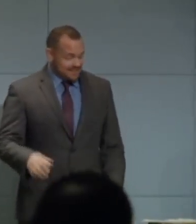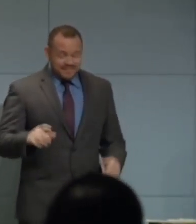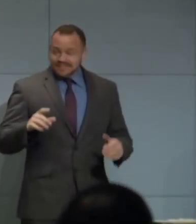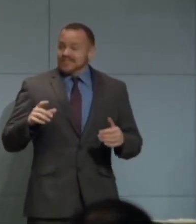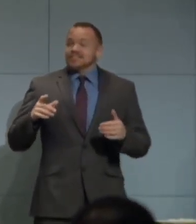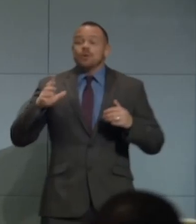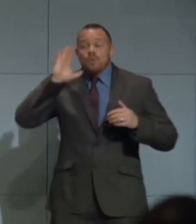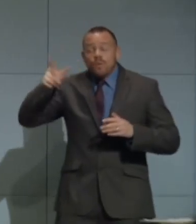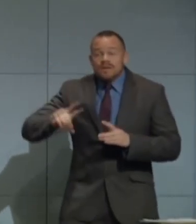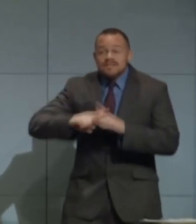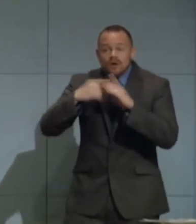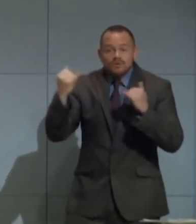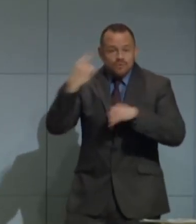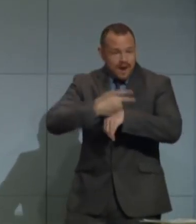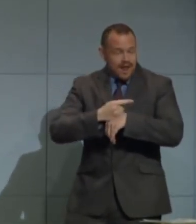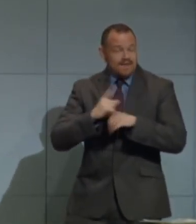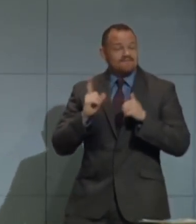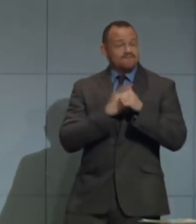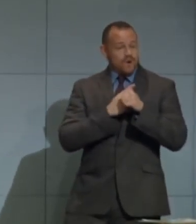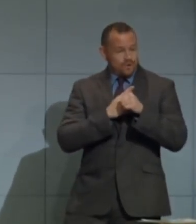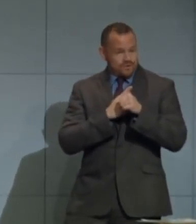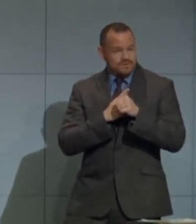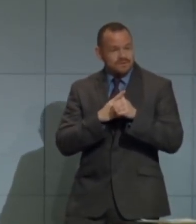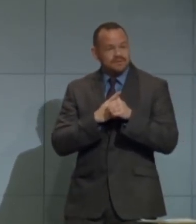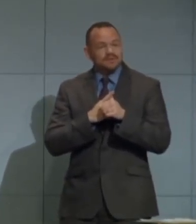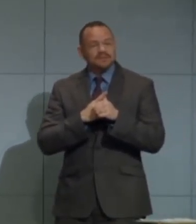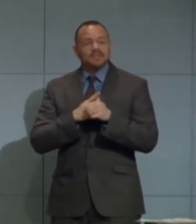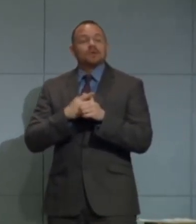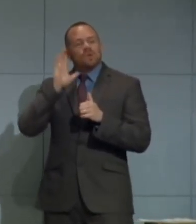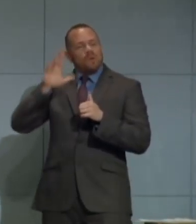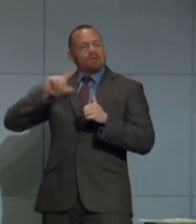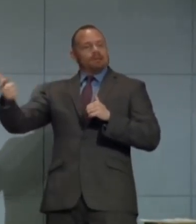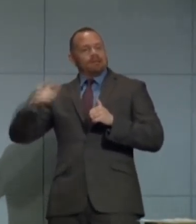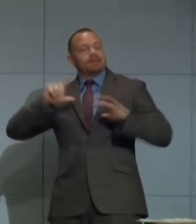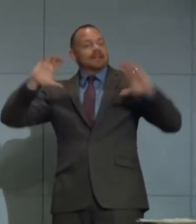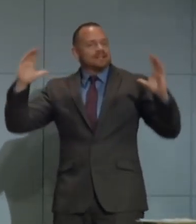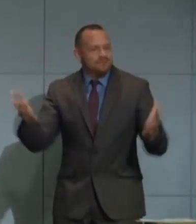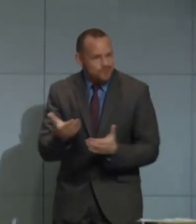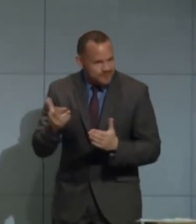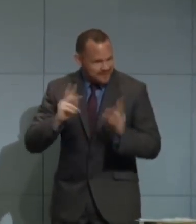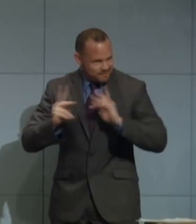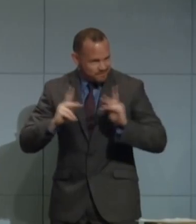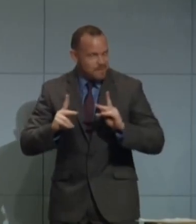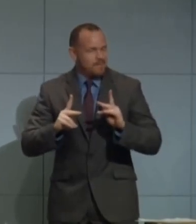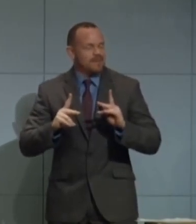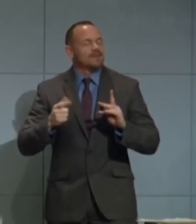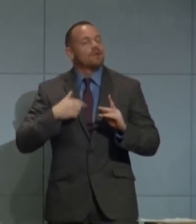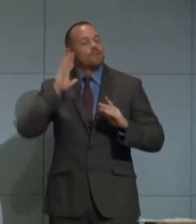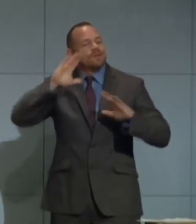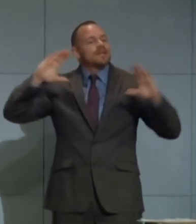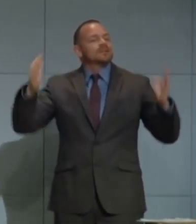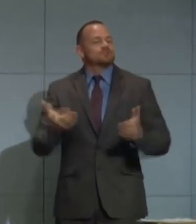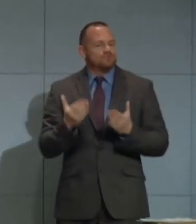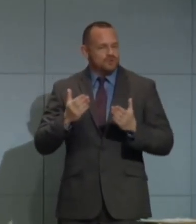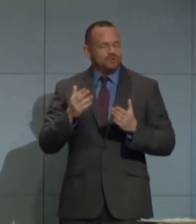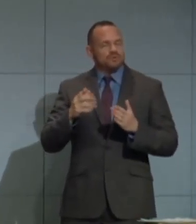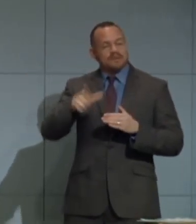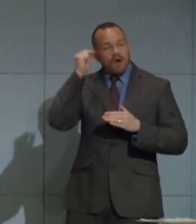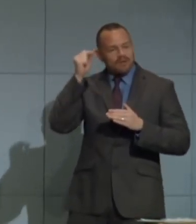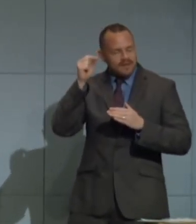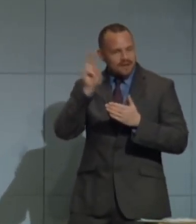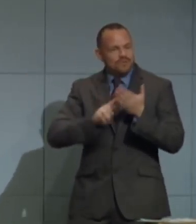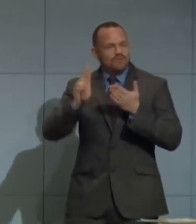Wonderful. So we're actually going to start our program today with introductions of individuals